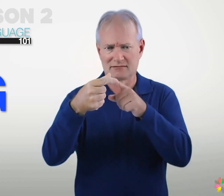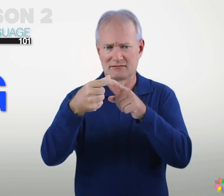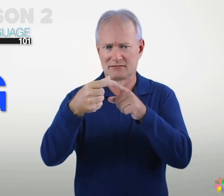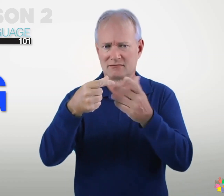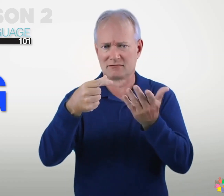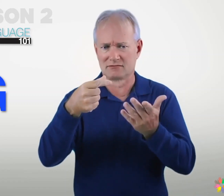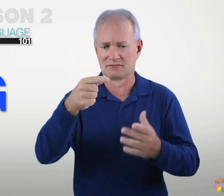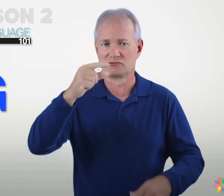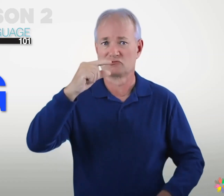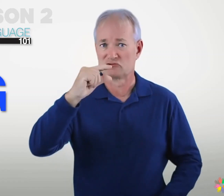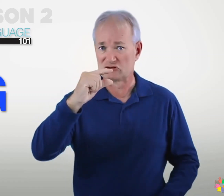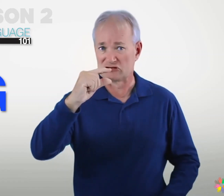G.